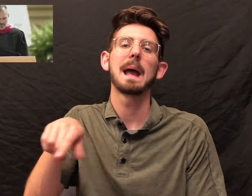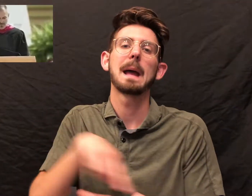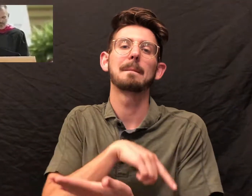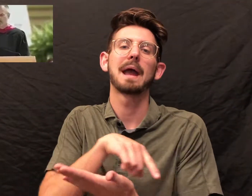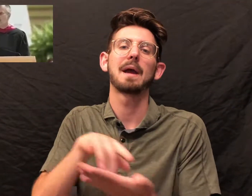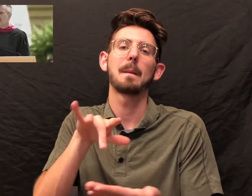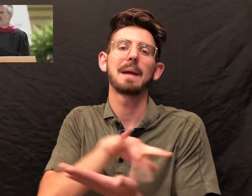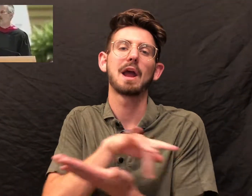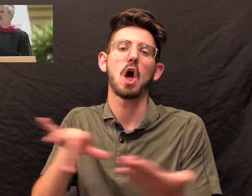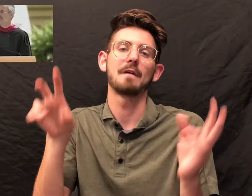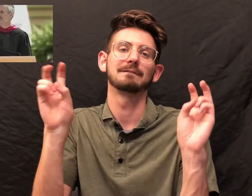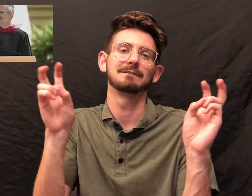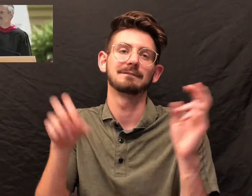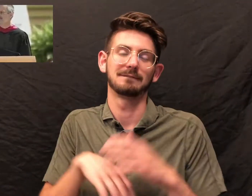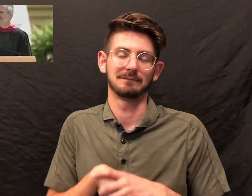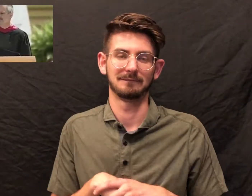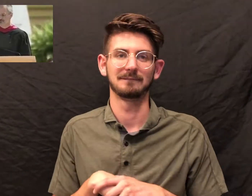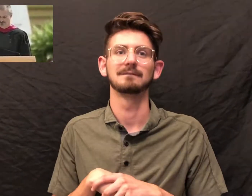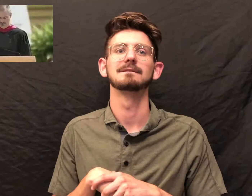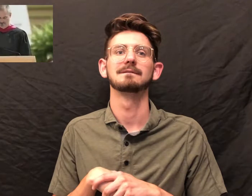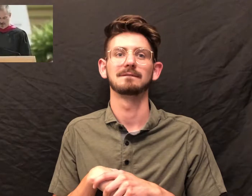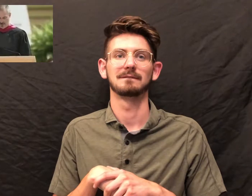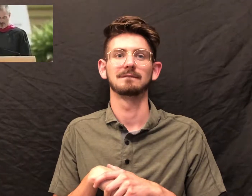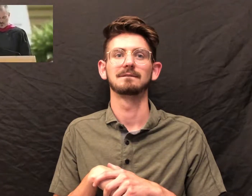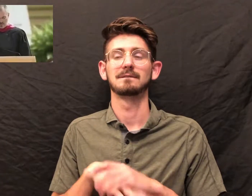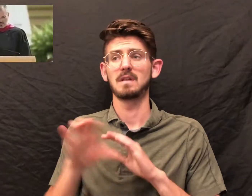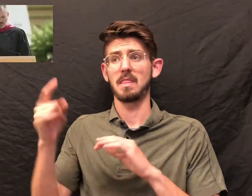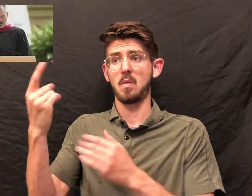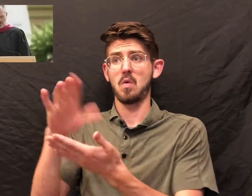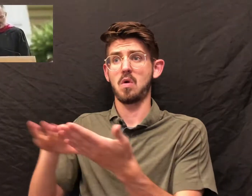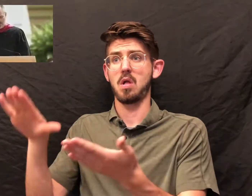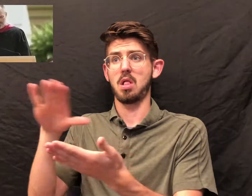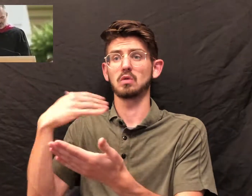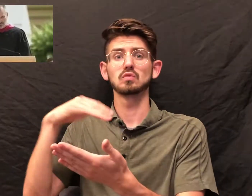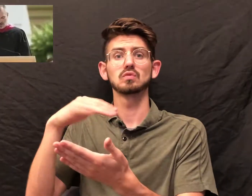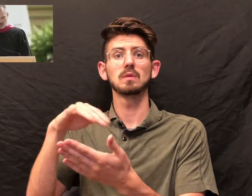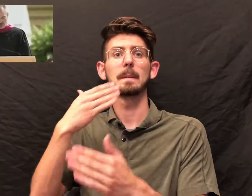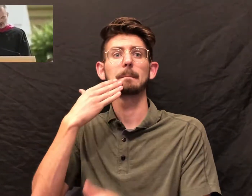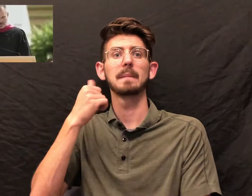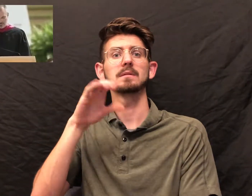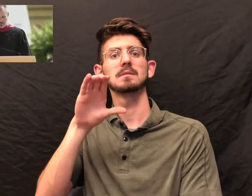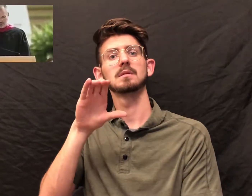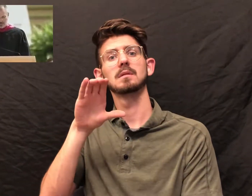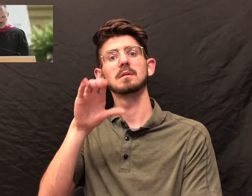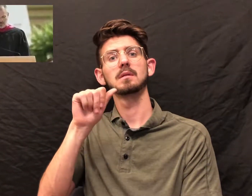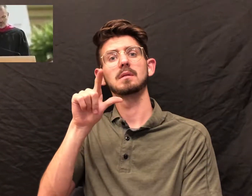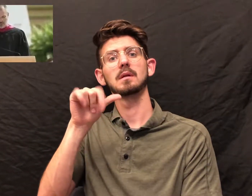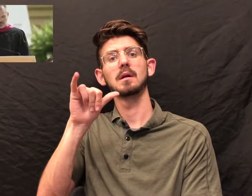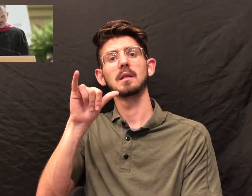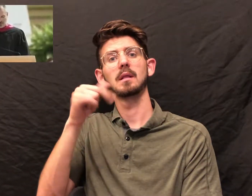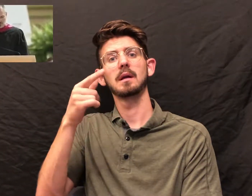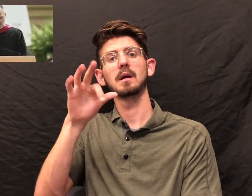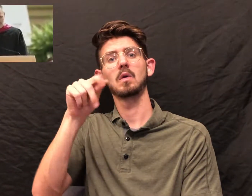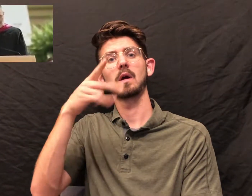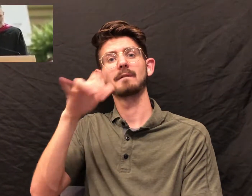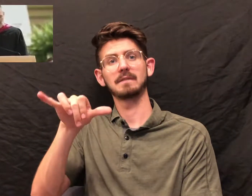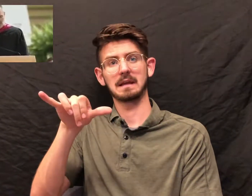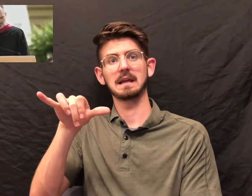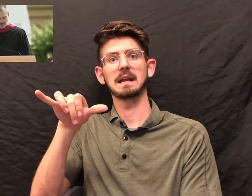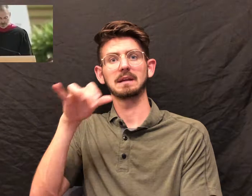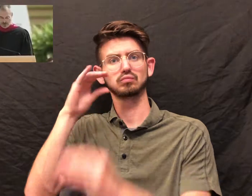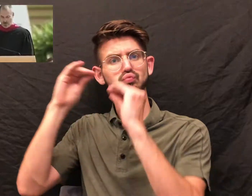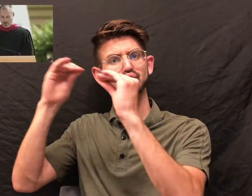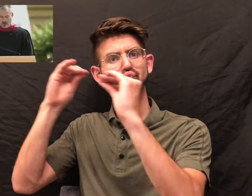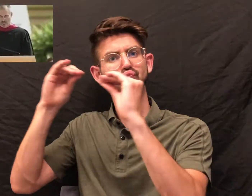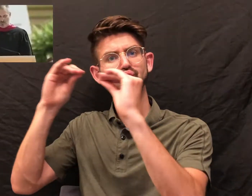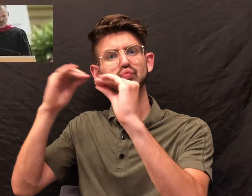Reed College at that time offered perhaps the best calligraphy instruction in the country. Throughout the campus, every poster, every